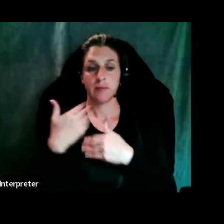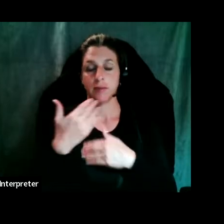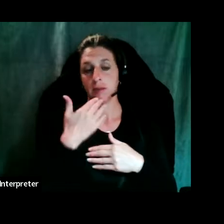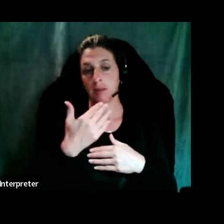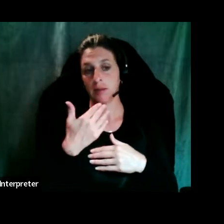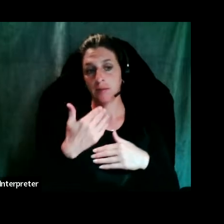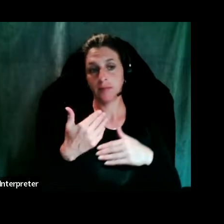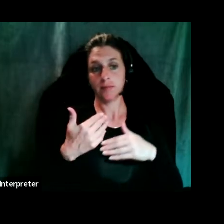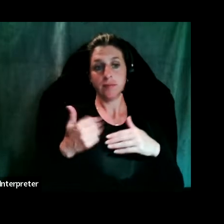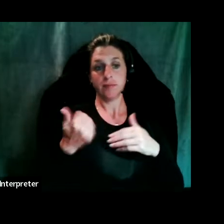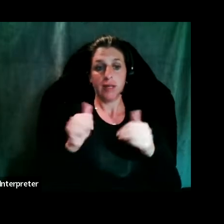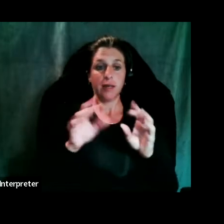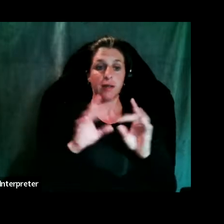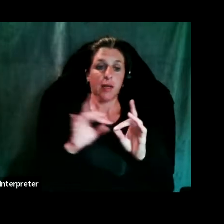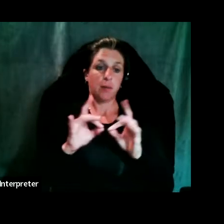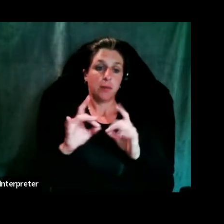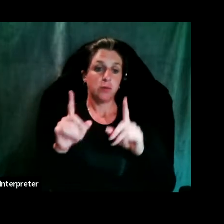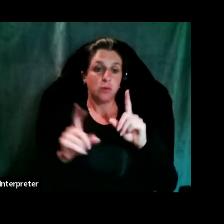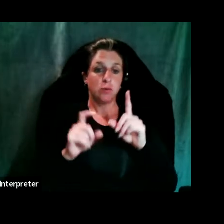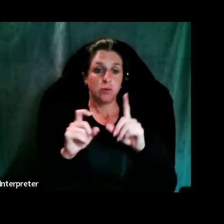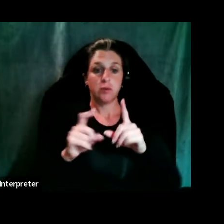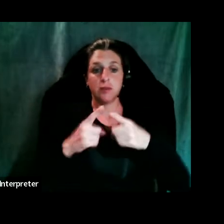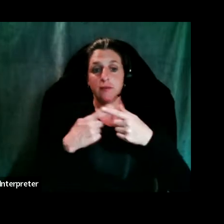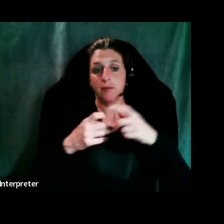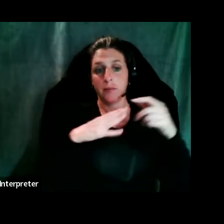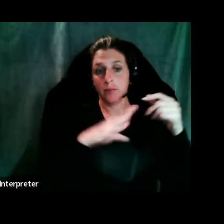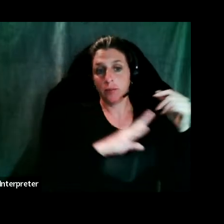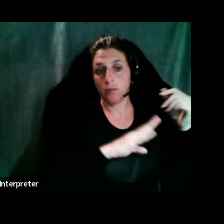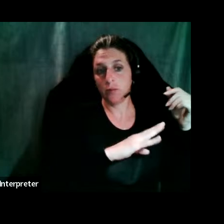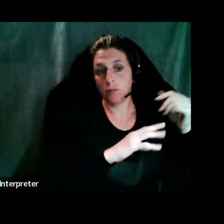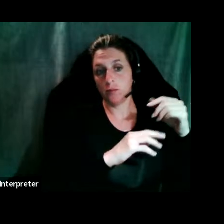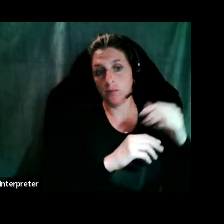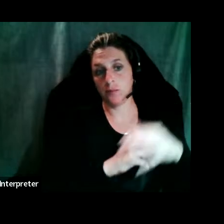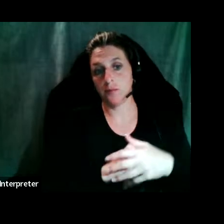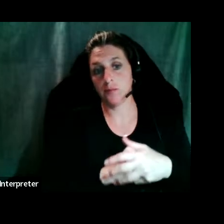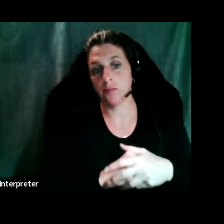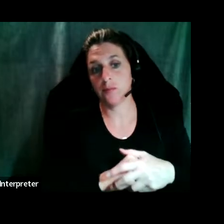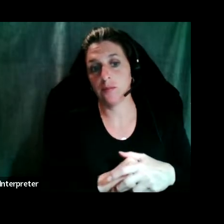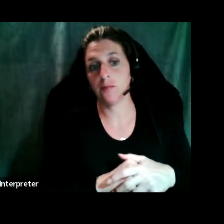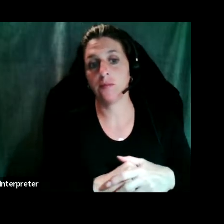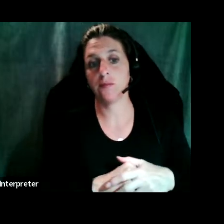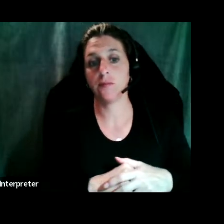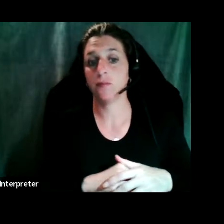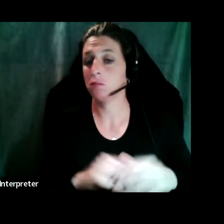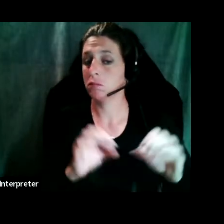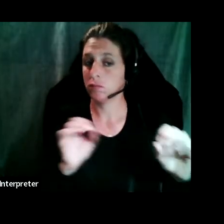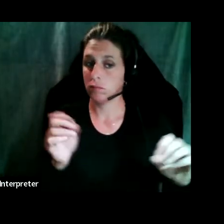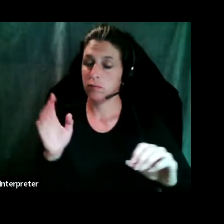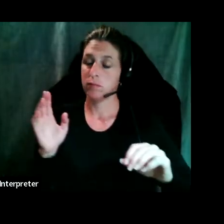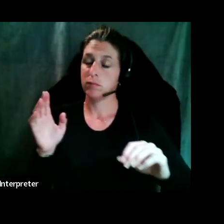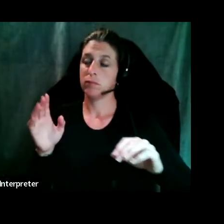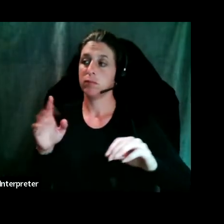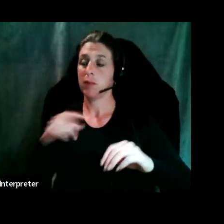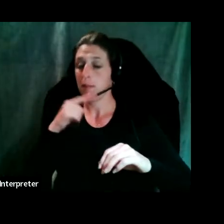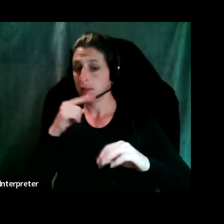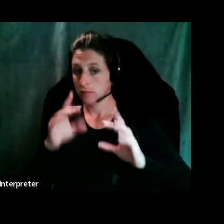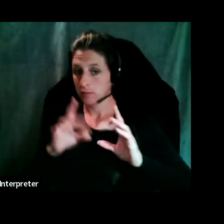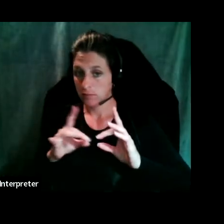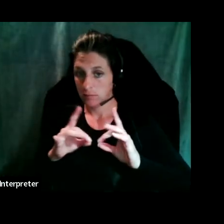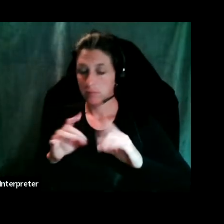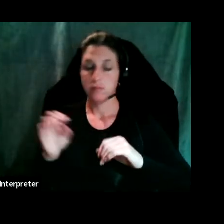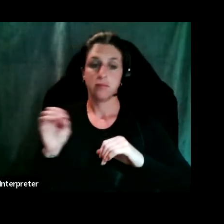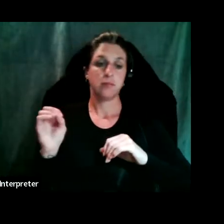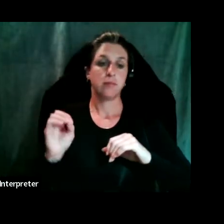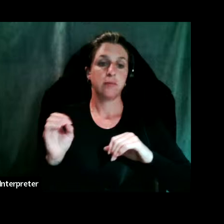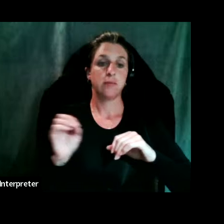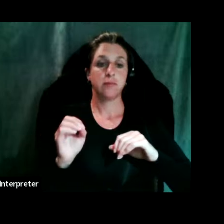Any comments or questions from the board? Comments or questions from the public? There are none. Thank you. Motion?